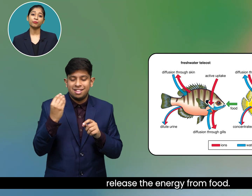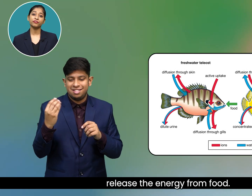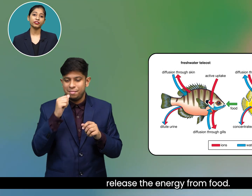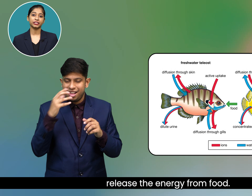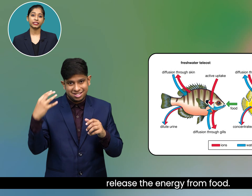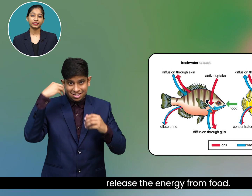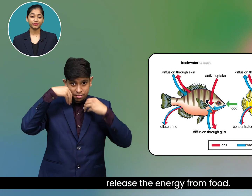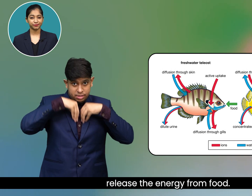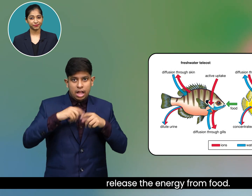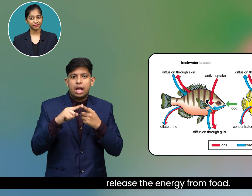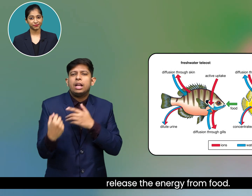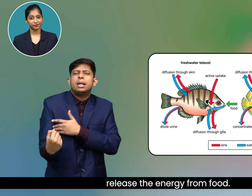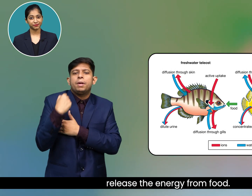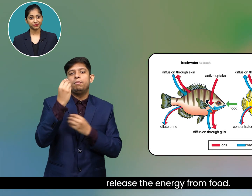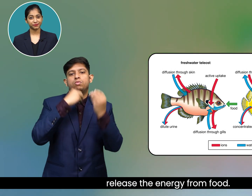energy from food.